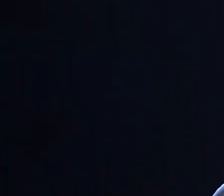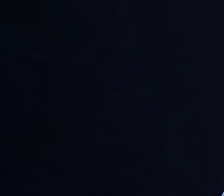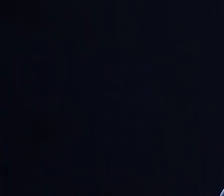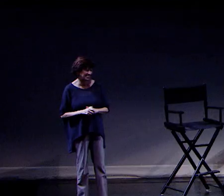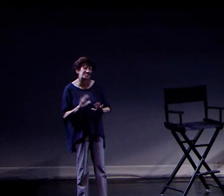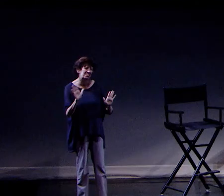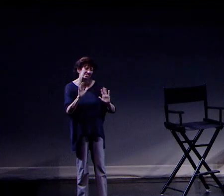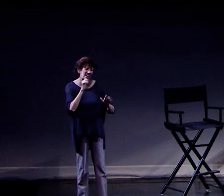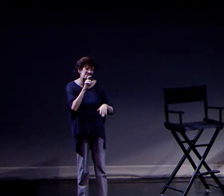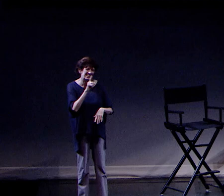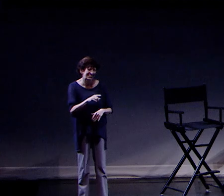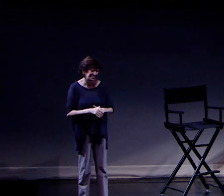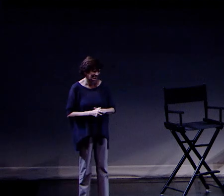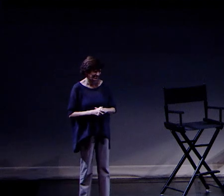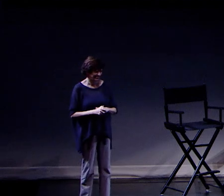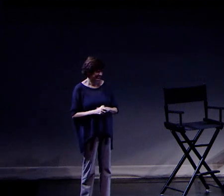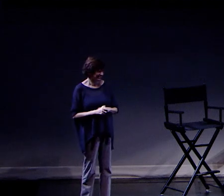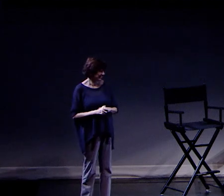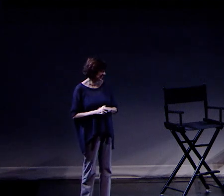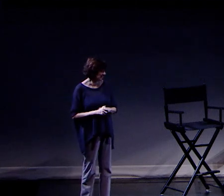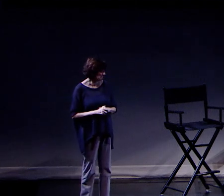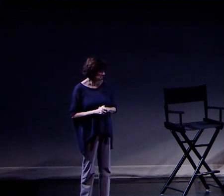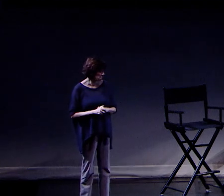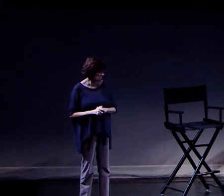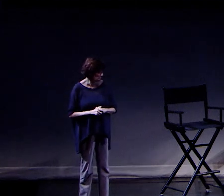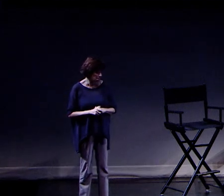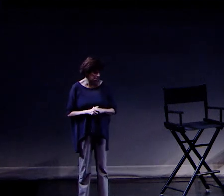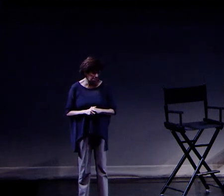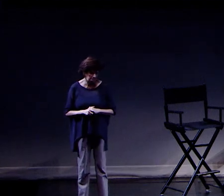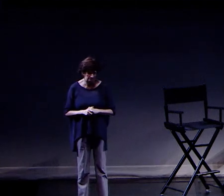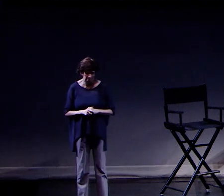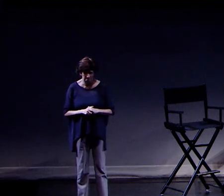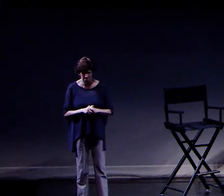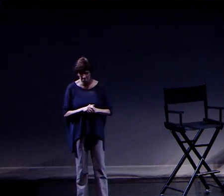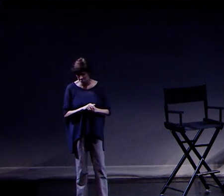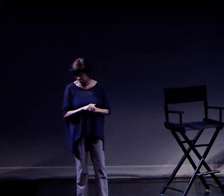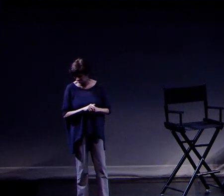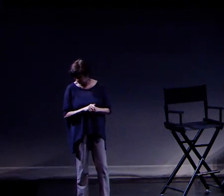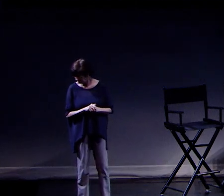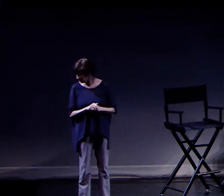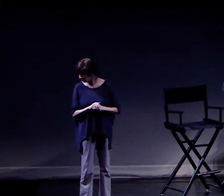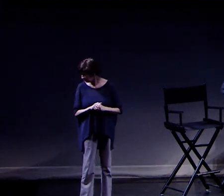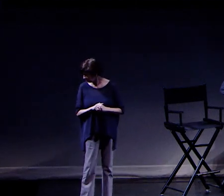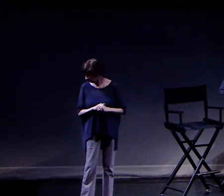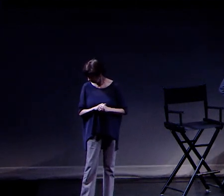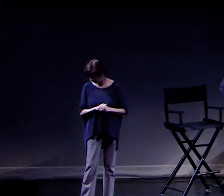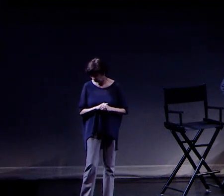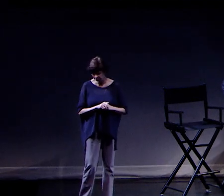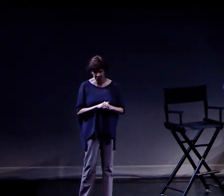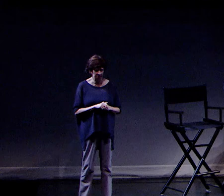Not really. All right. Thank you very much, Garner. Thank you. All right.